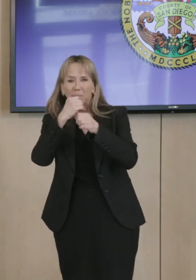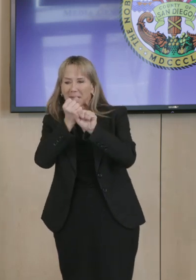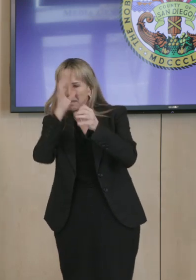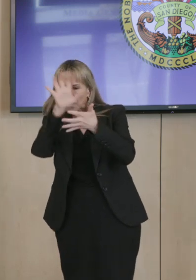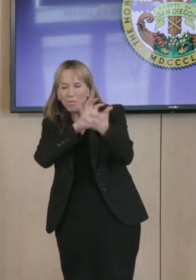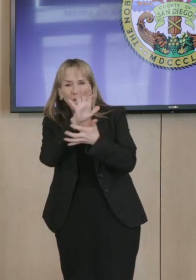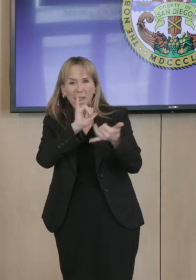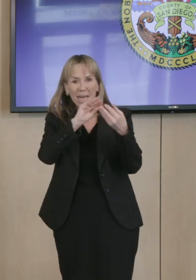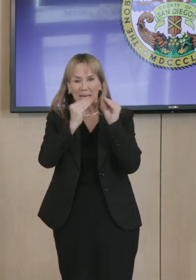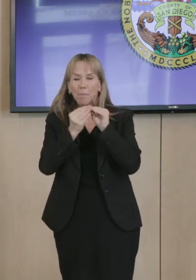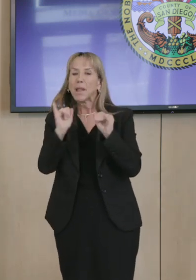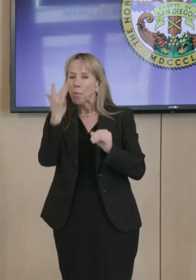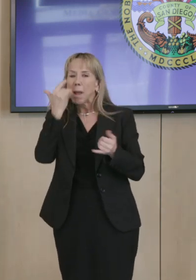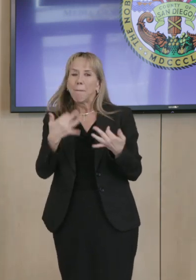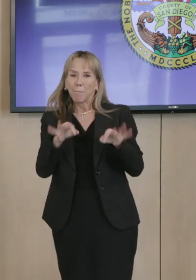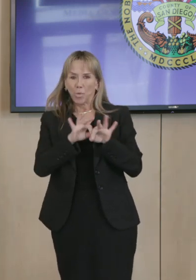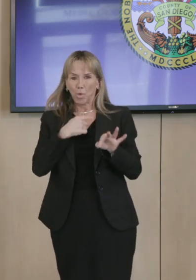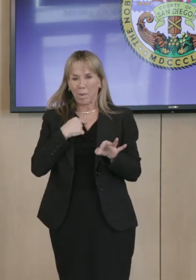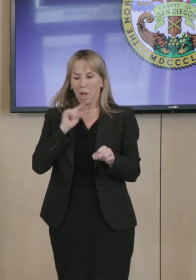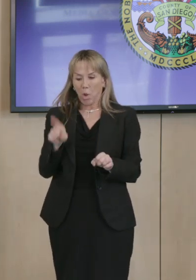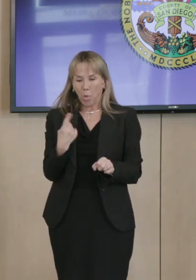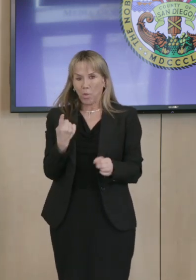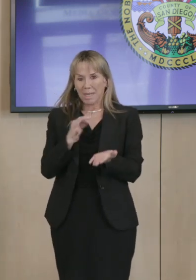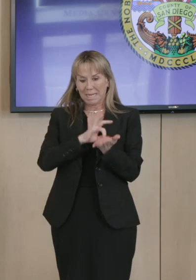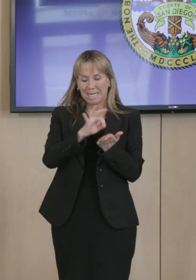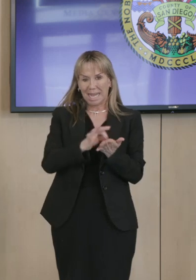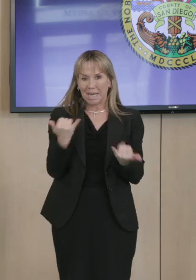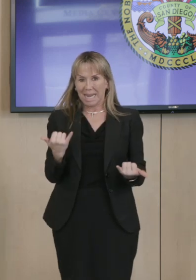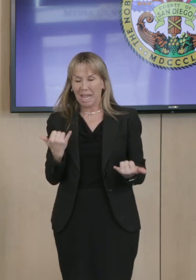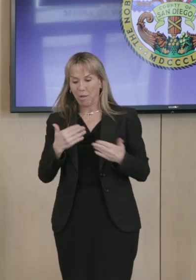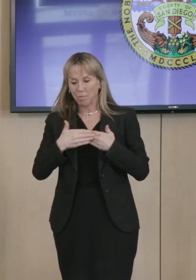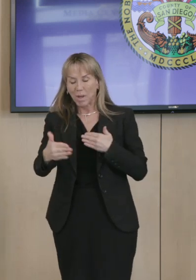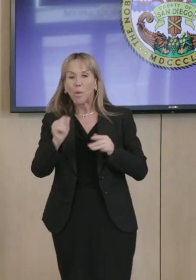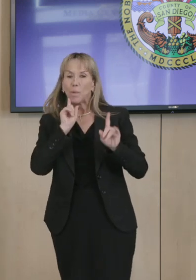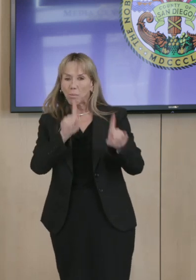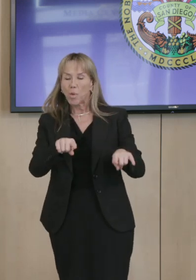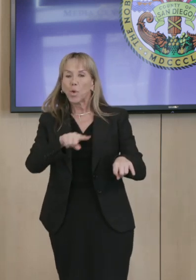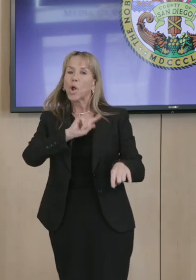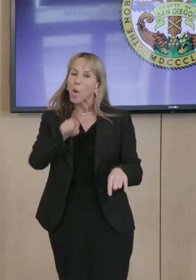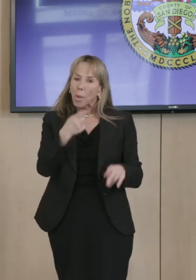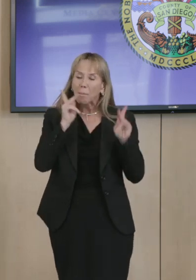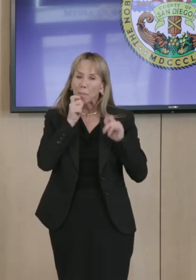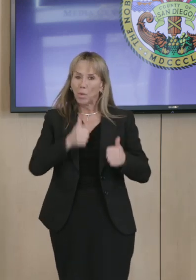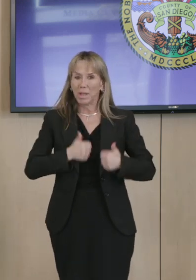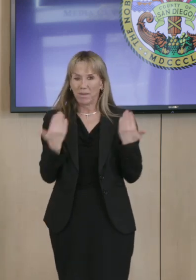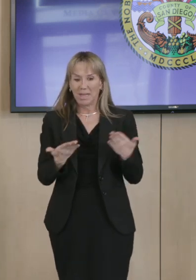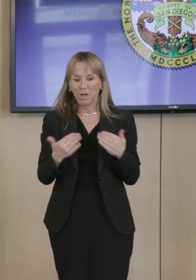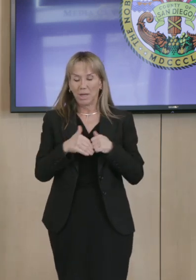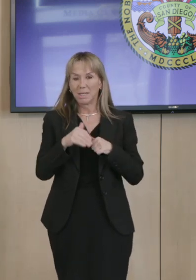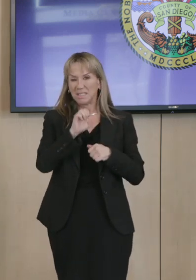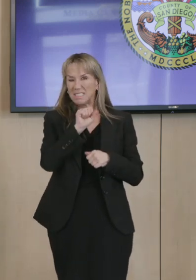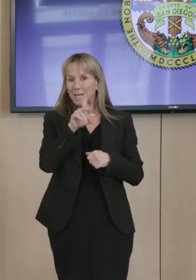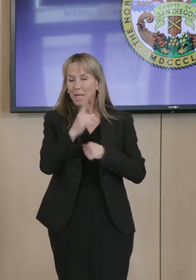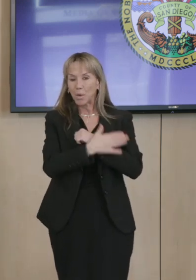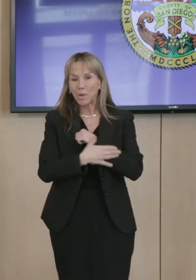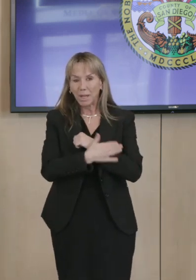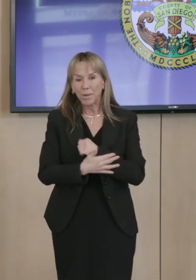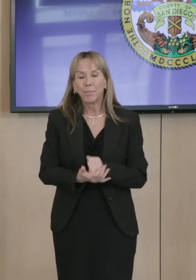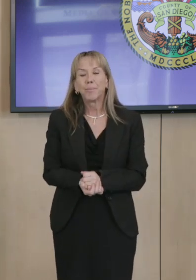we make this change. Also, we've had questions about specifics of cases, ages